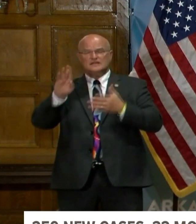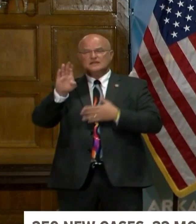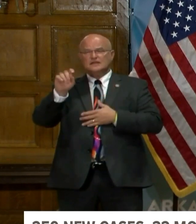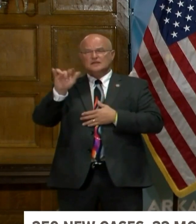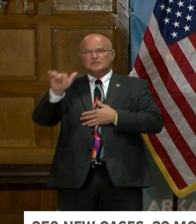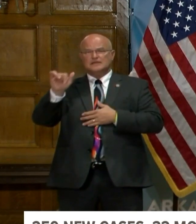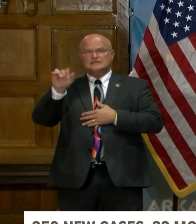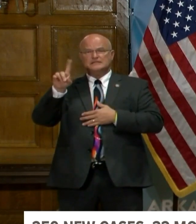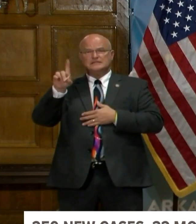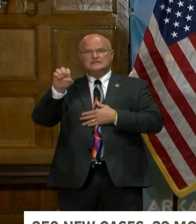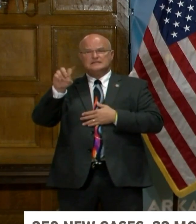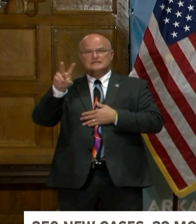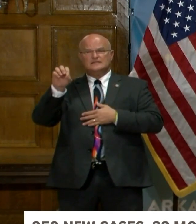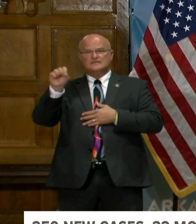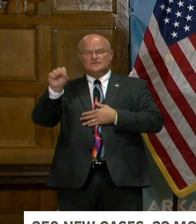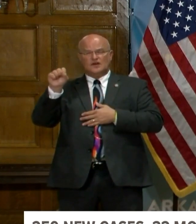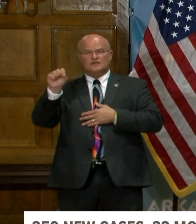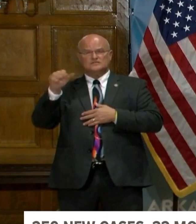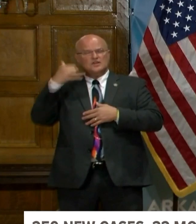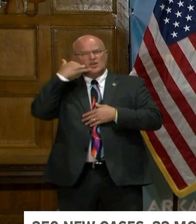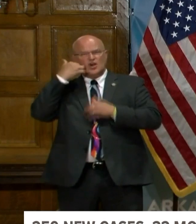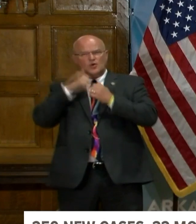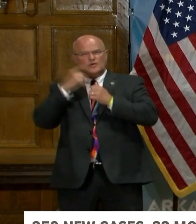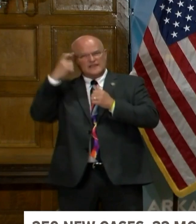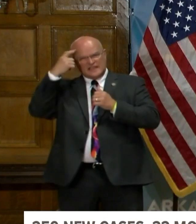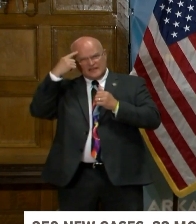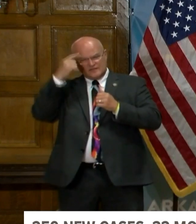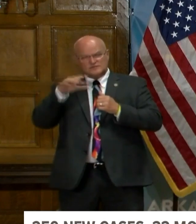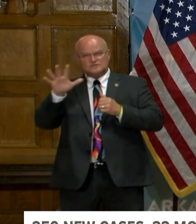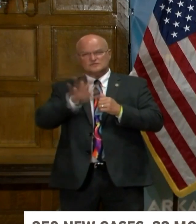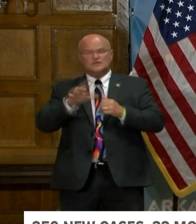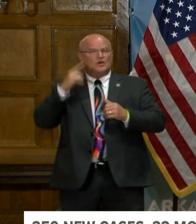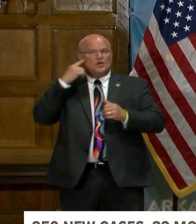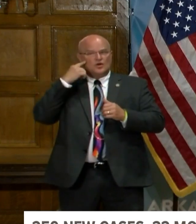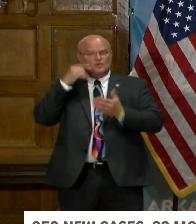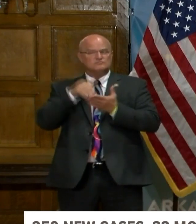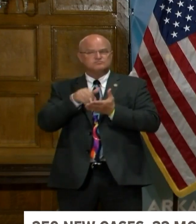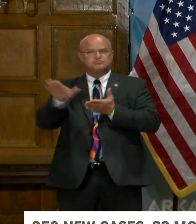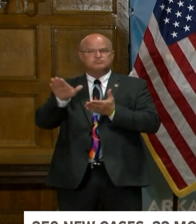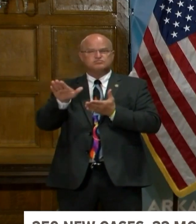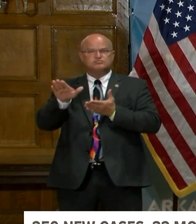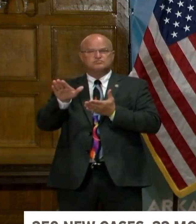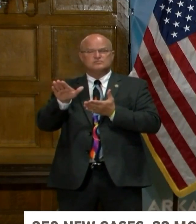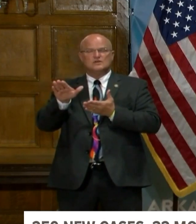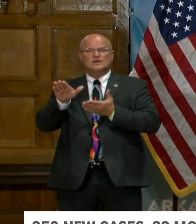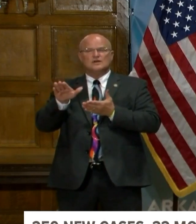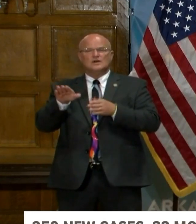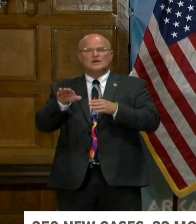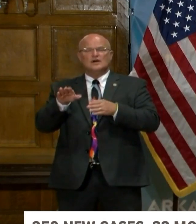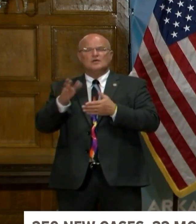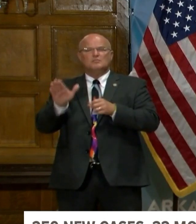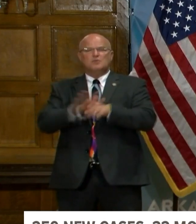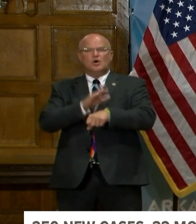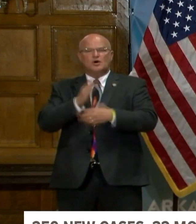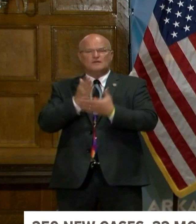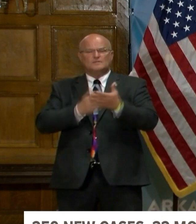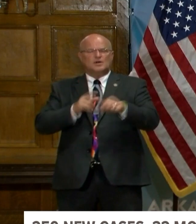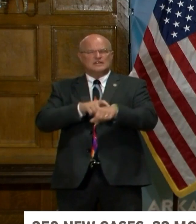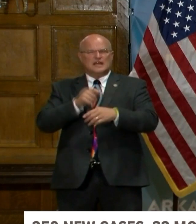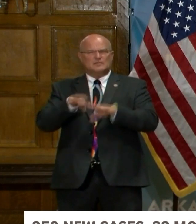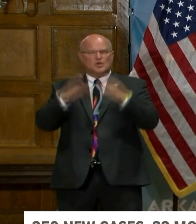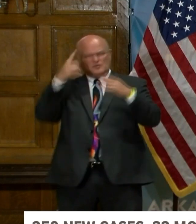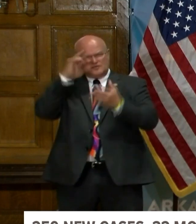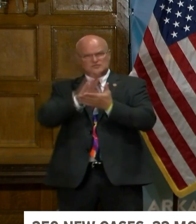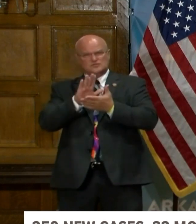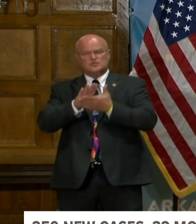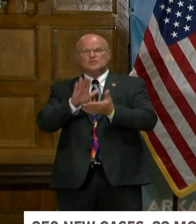DeVos today on a call with governors appeared to reject the idea of part-time reopening for schools and